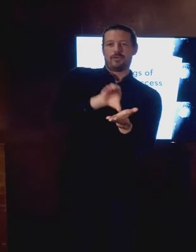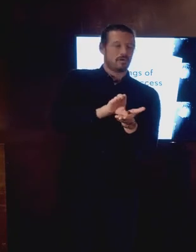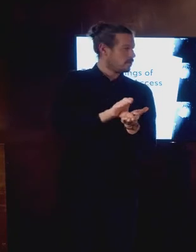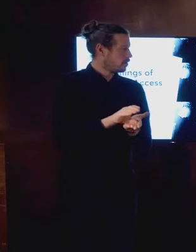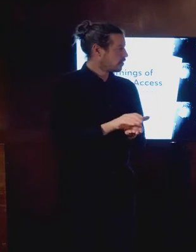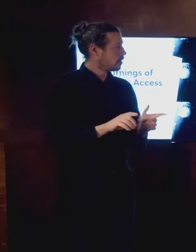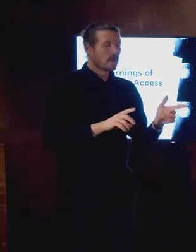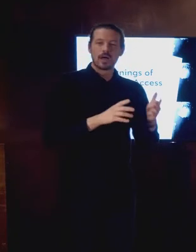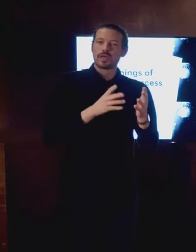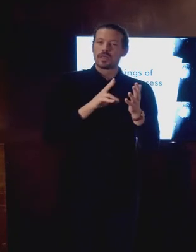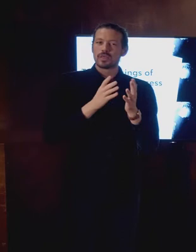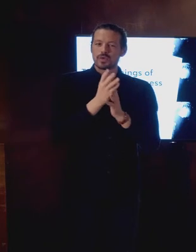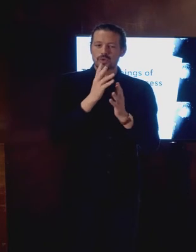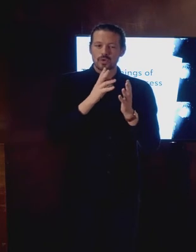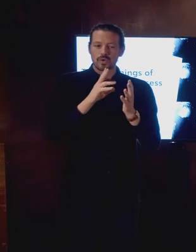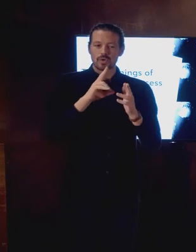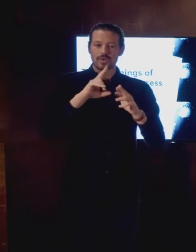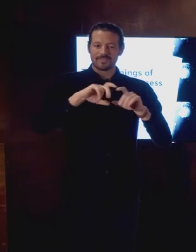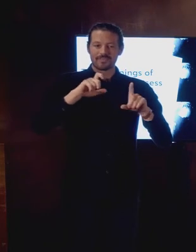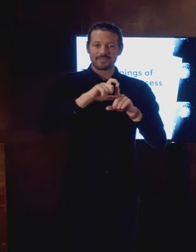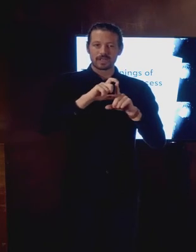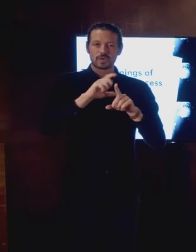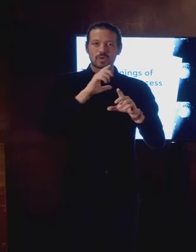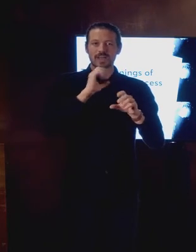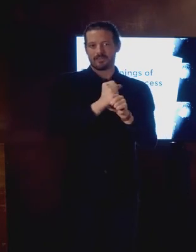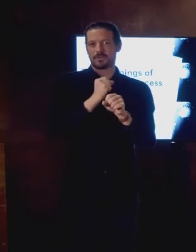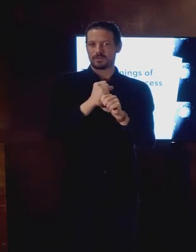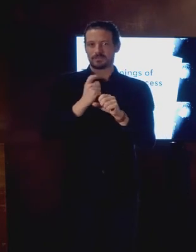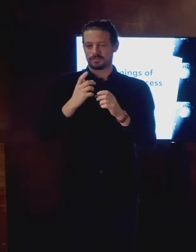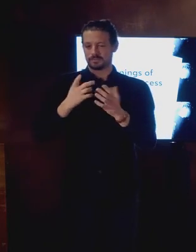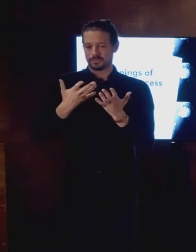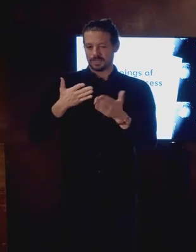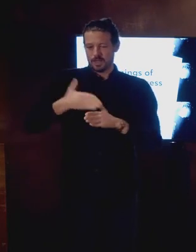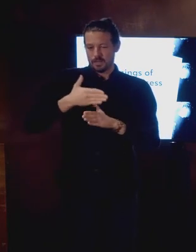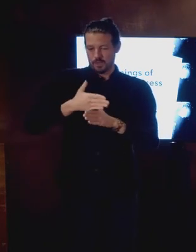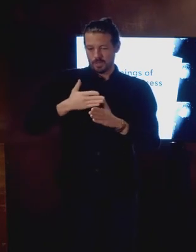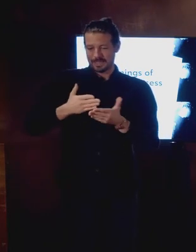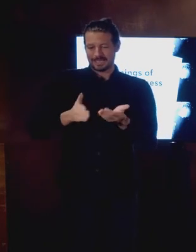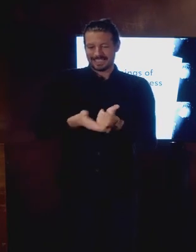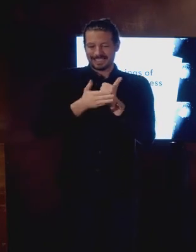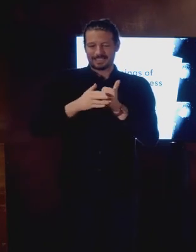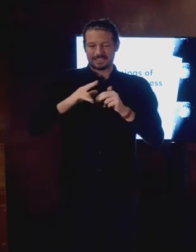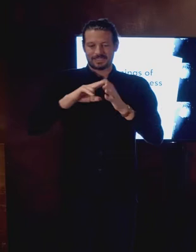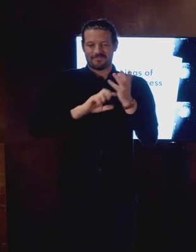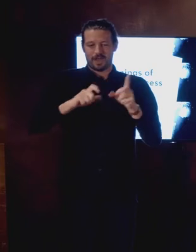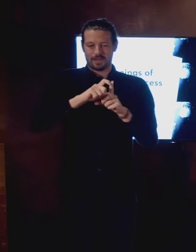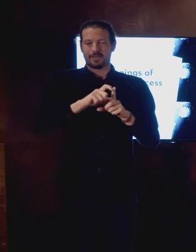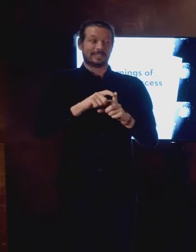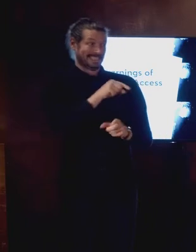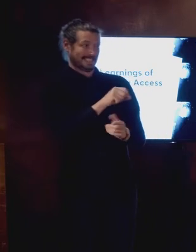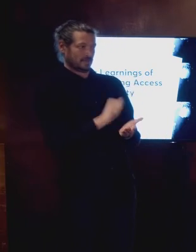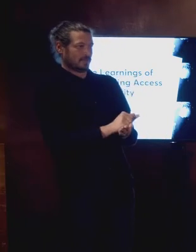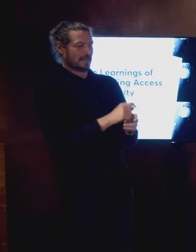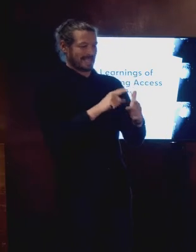the the federal government, Department of Social Services. Yes, Employment Assistance Fund. That's the one. So which is a really